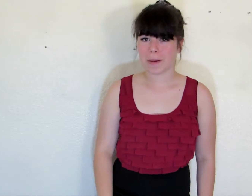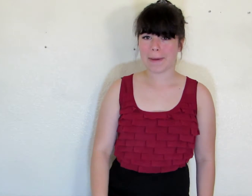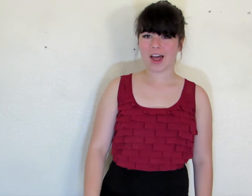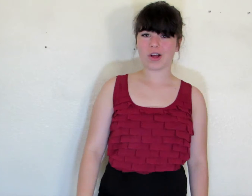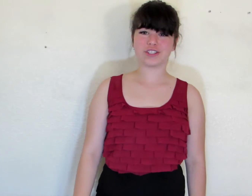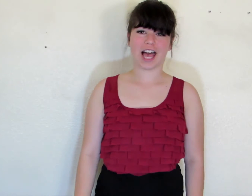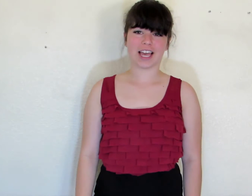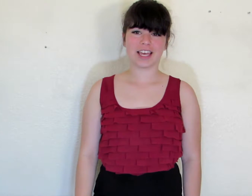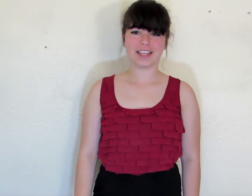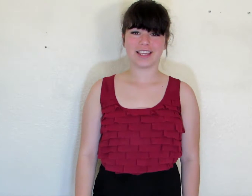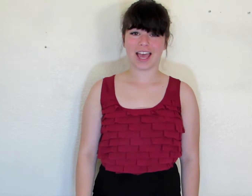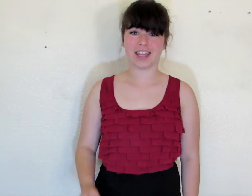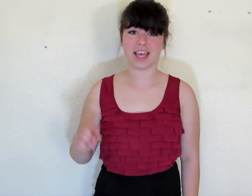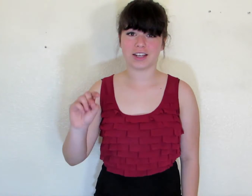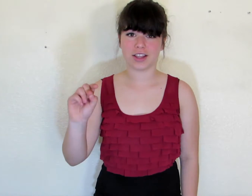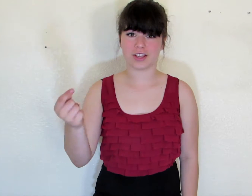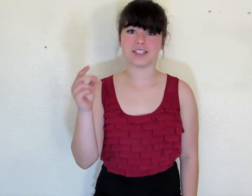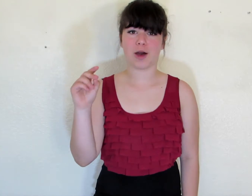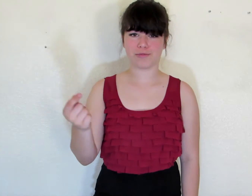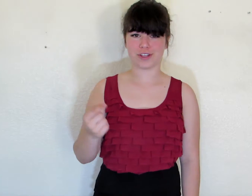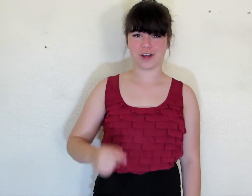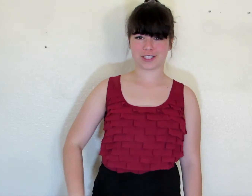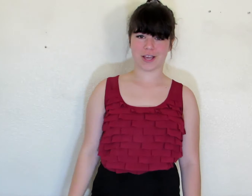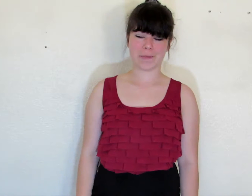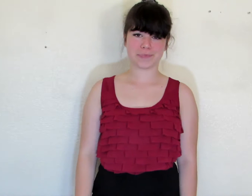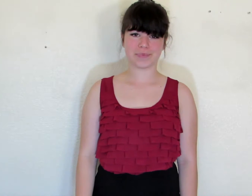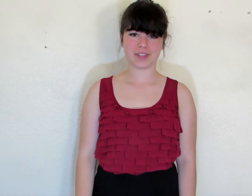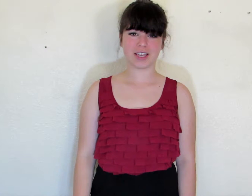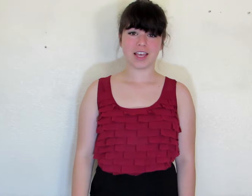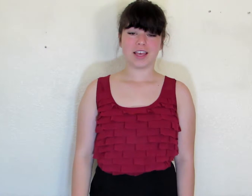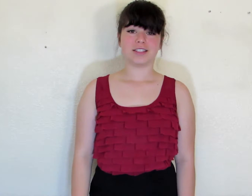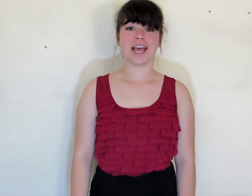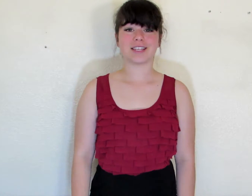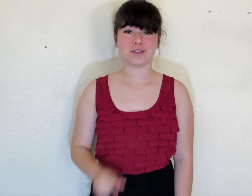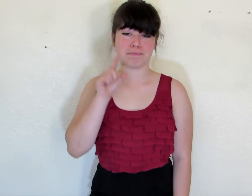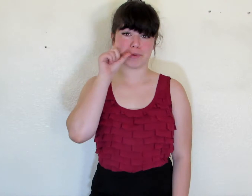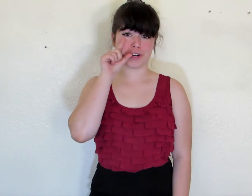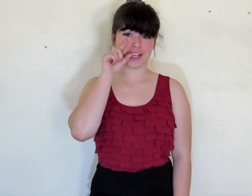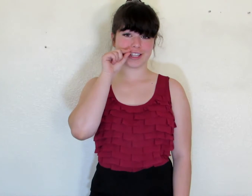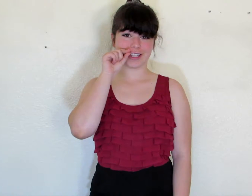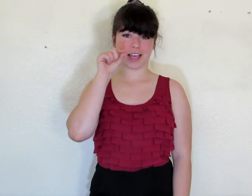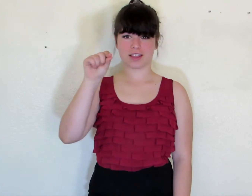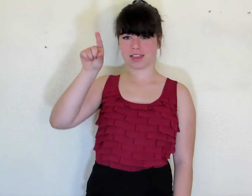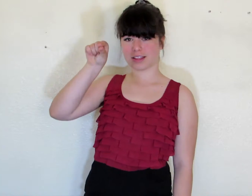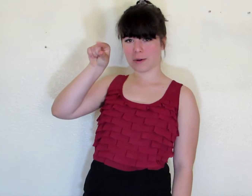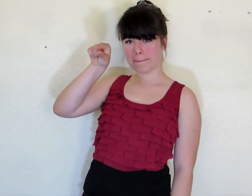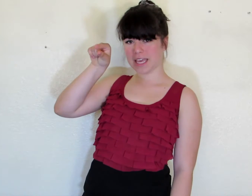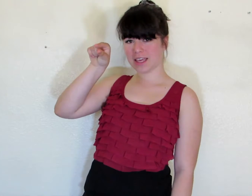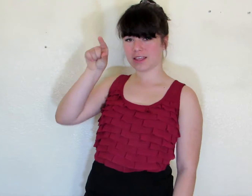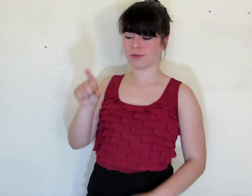pat on your leg and then snap for the dog to come. Next is bird. It's like the little beak. You'll be